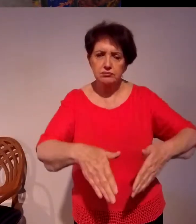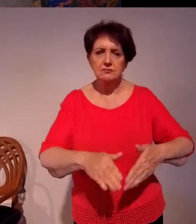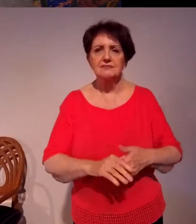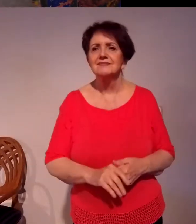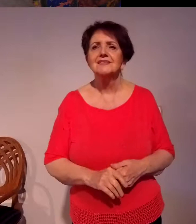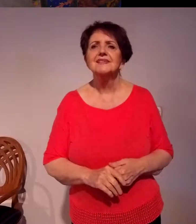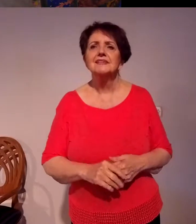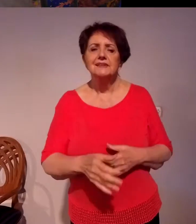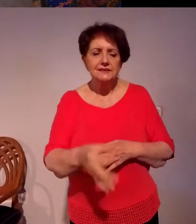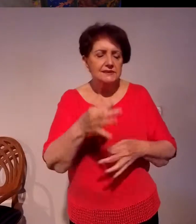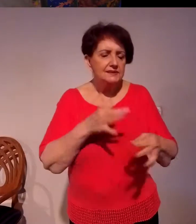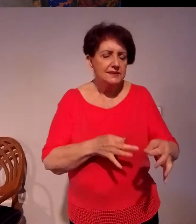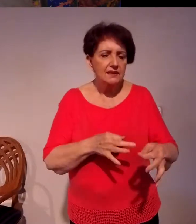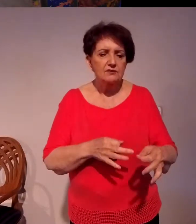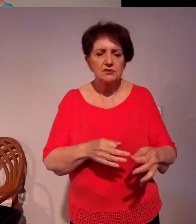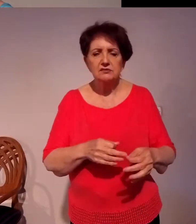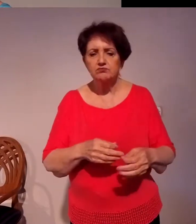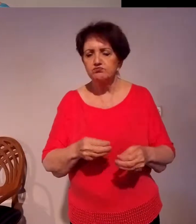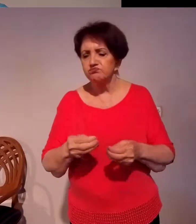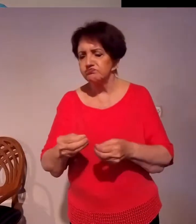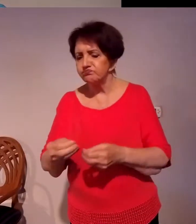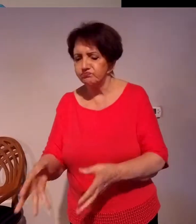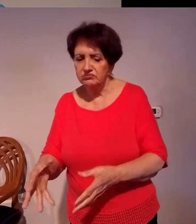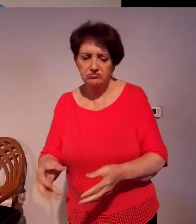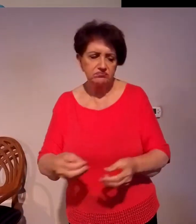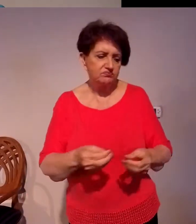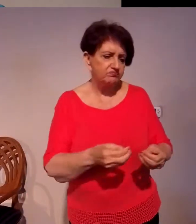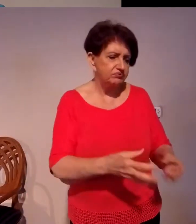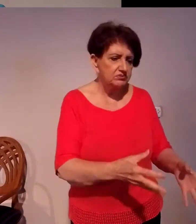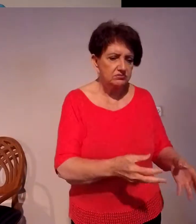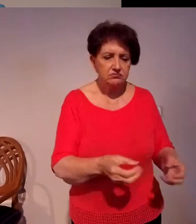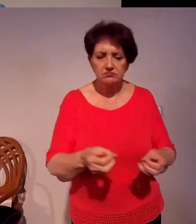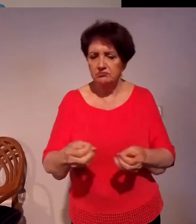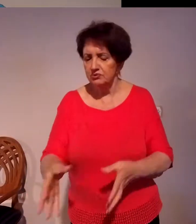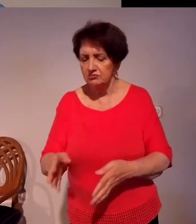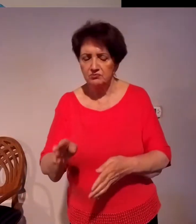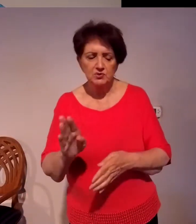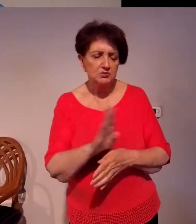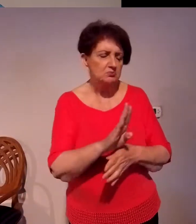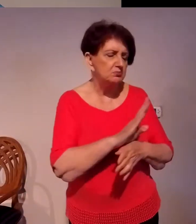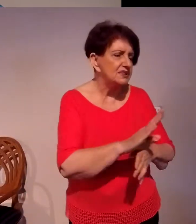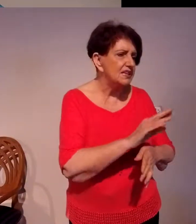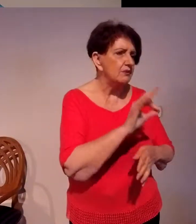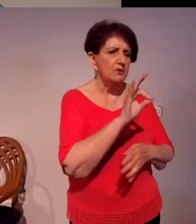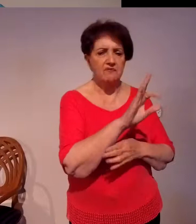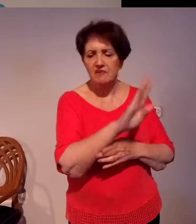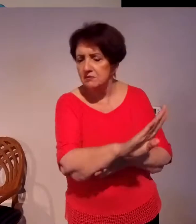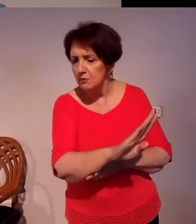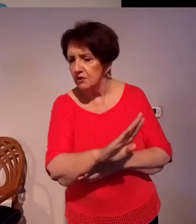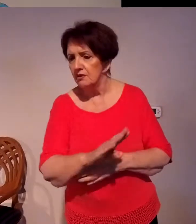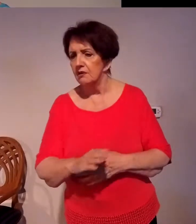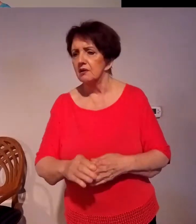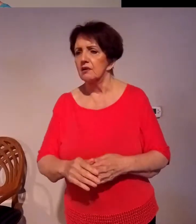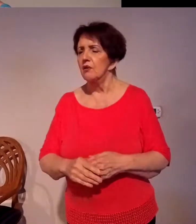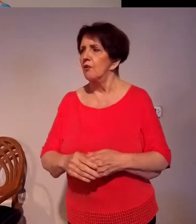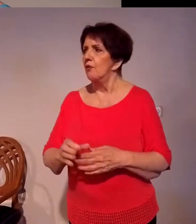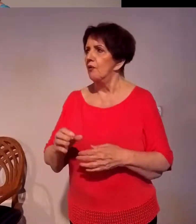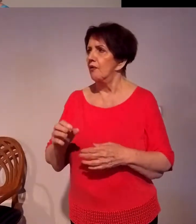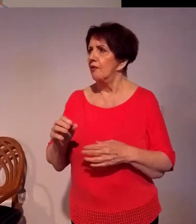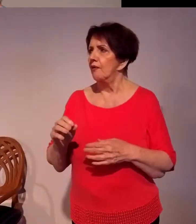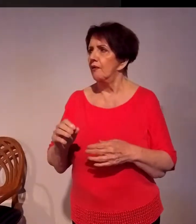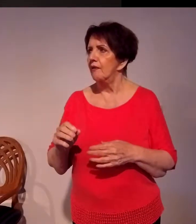instead of frittering it away because we're too busy being on Facebook, binging